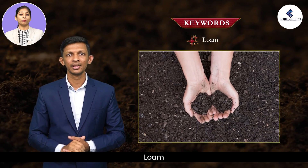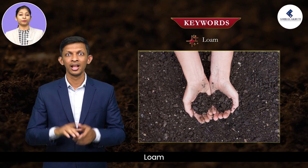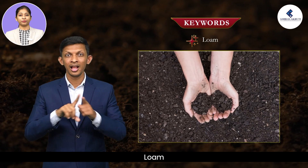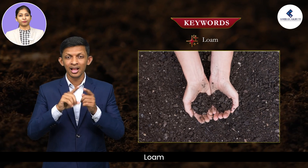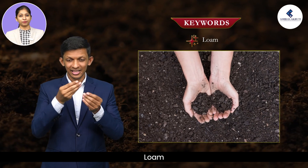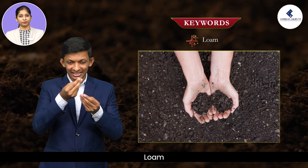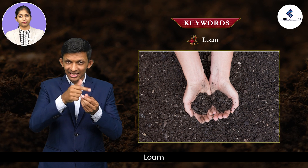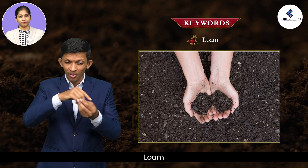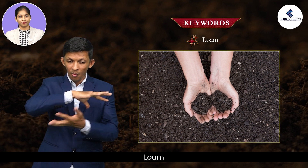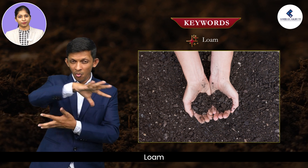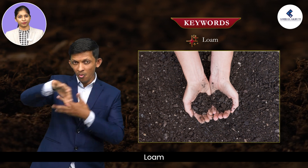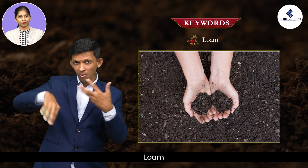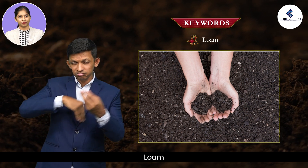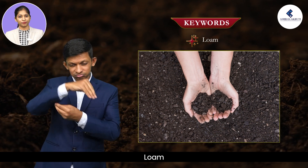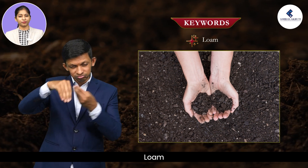loam,